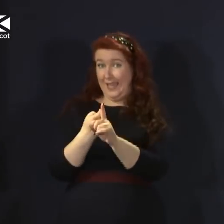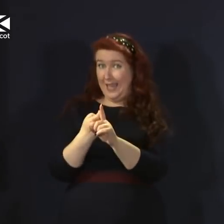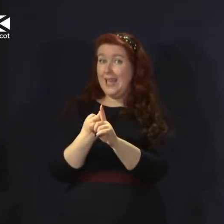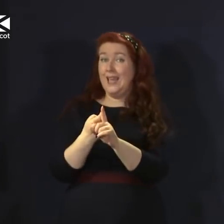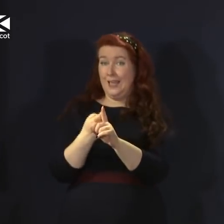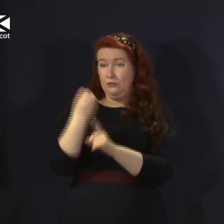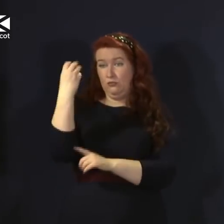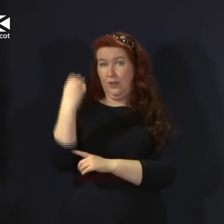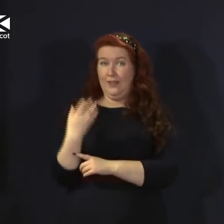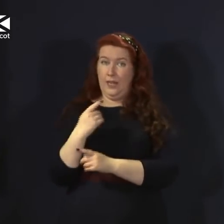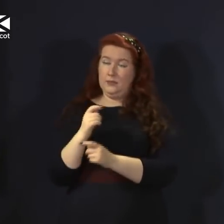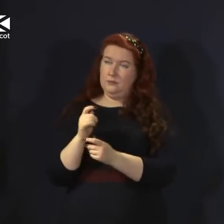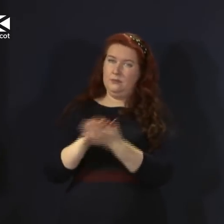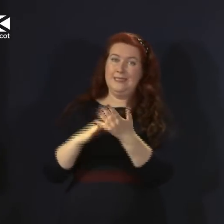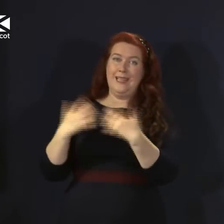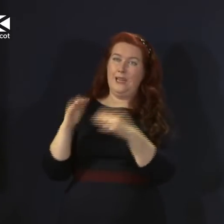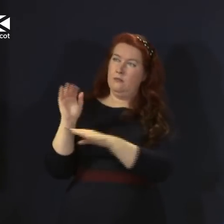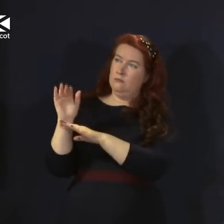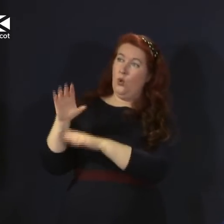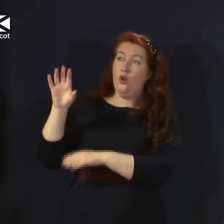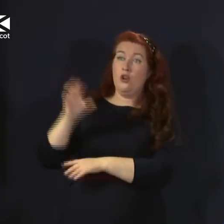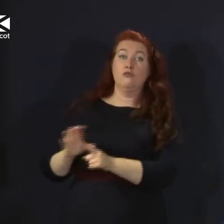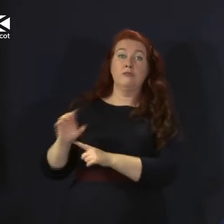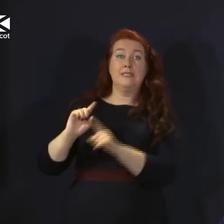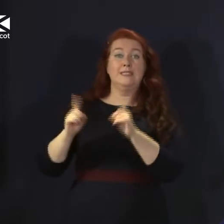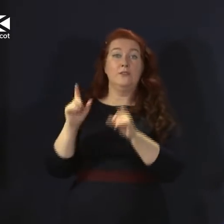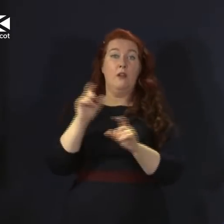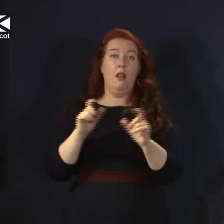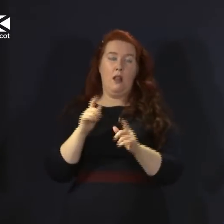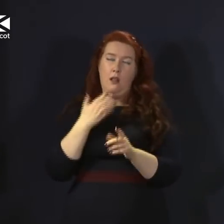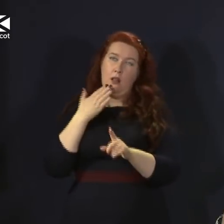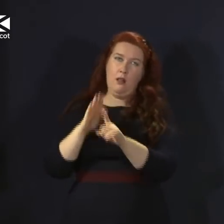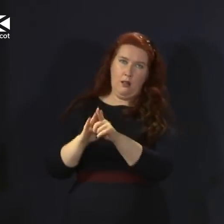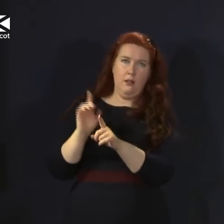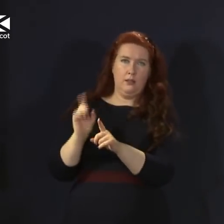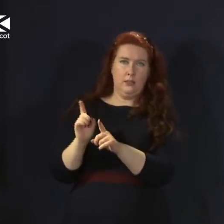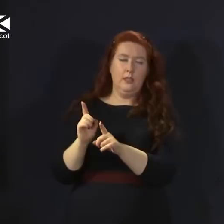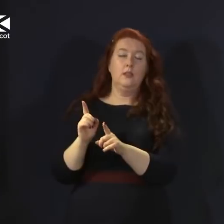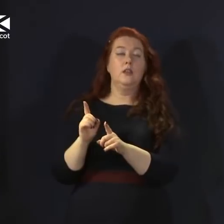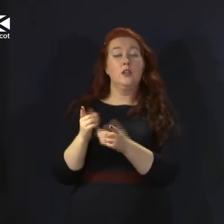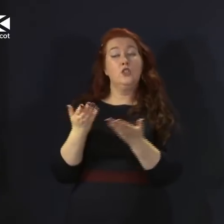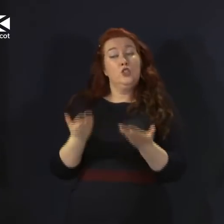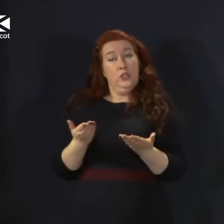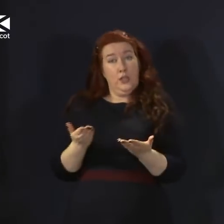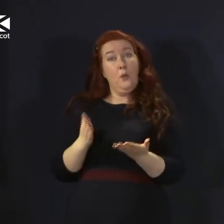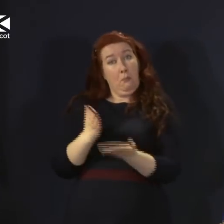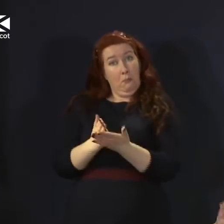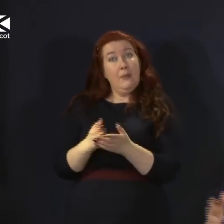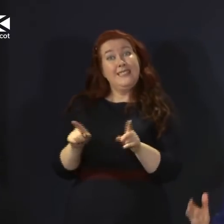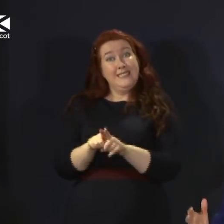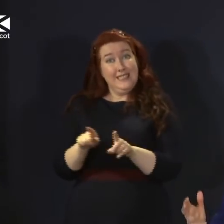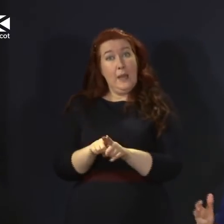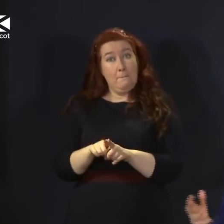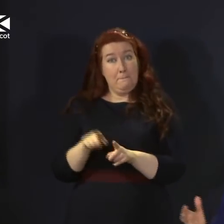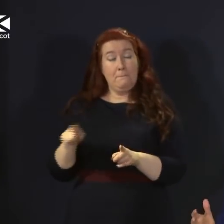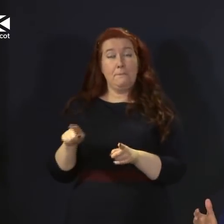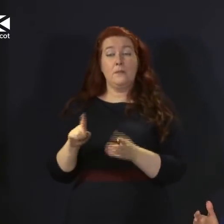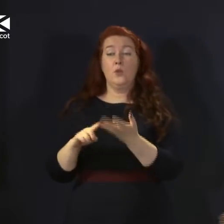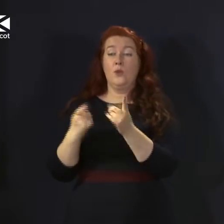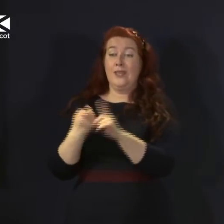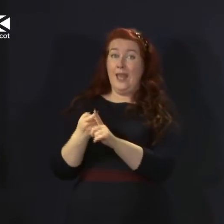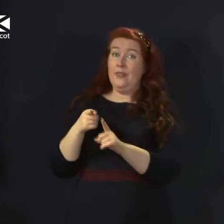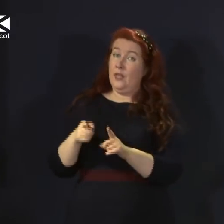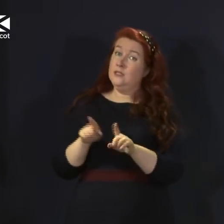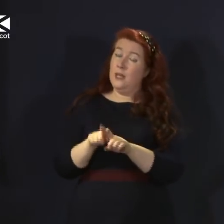The decisions that at this initial stage are the same across the UK are the ones that I can't rule out might be